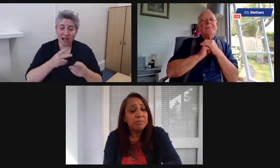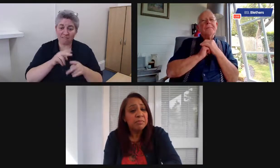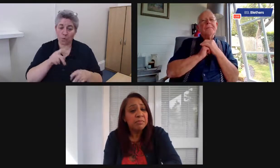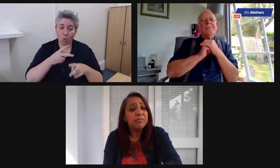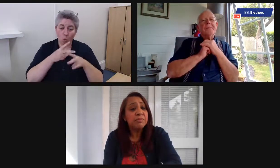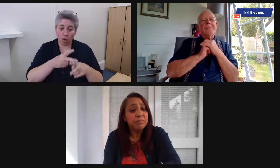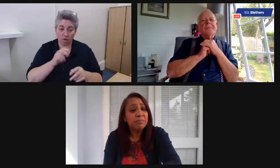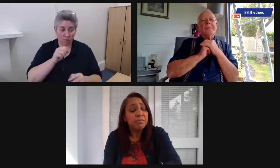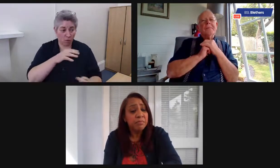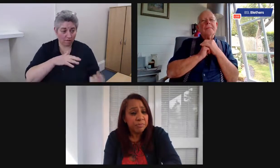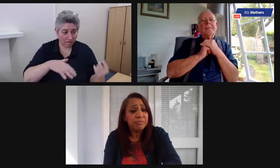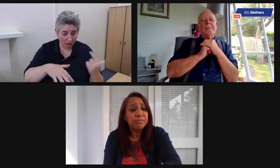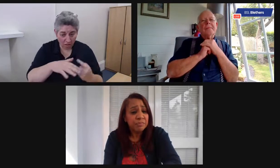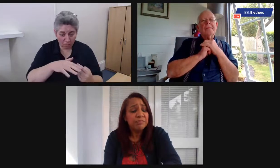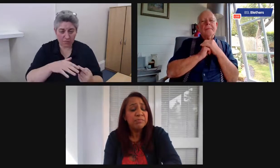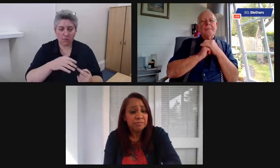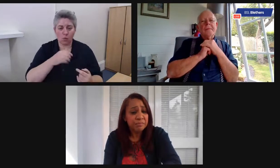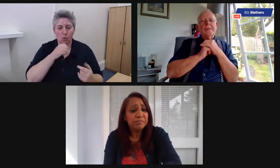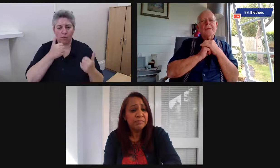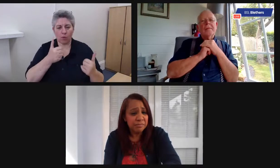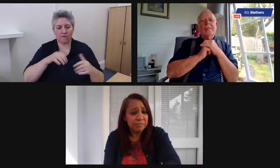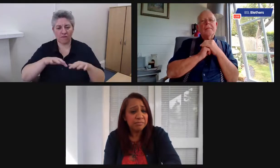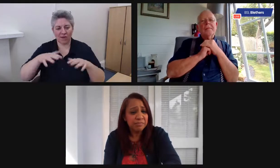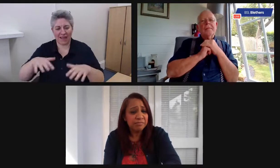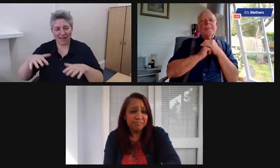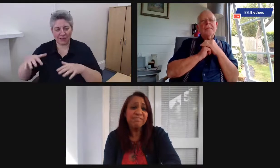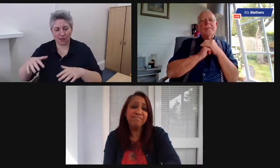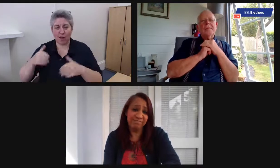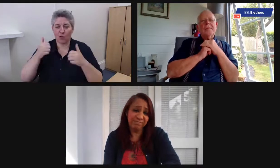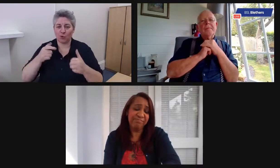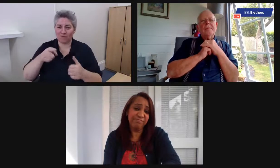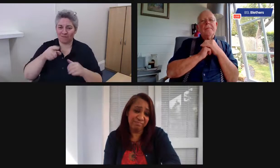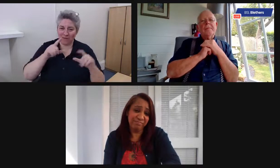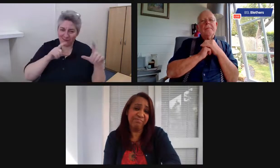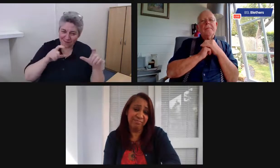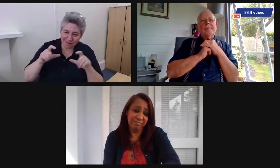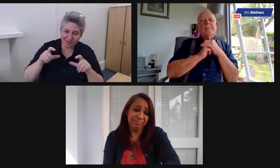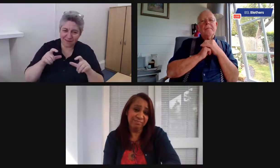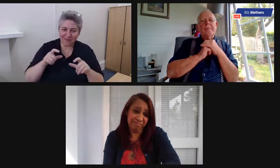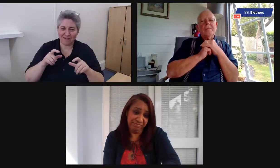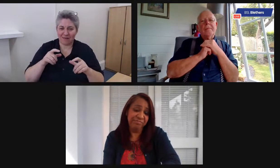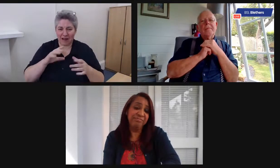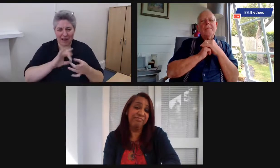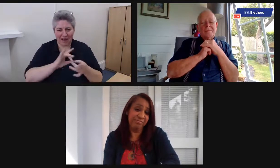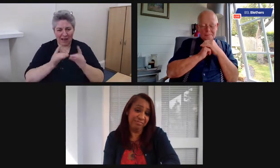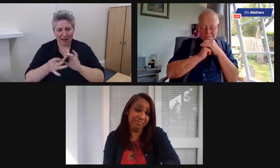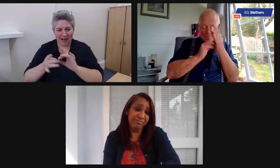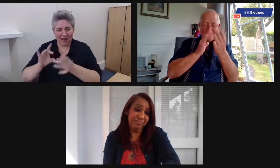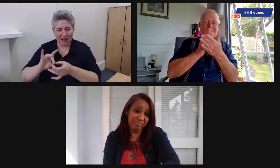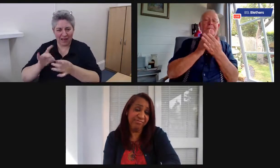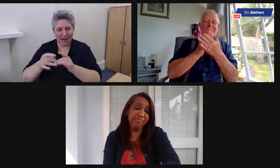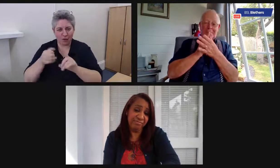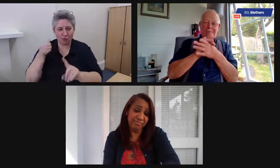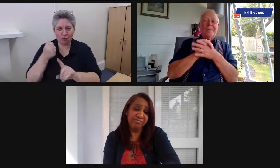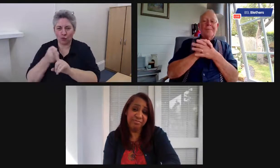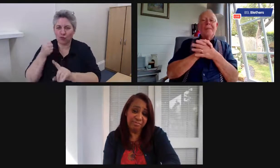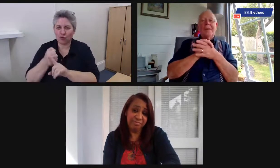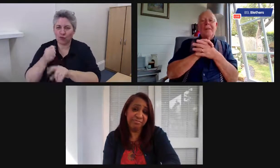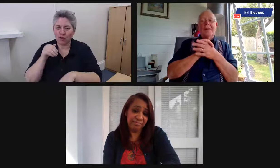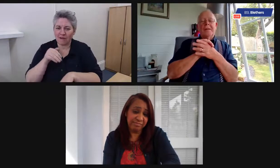was on BSL Blethers, who told me about this, and I learned from her. So that's good to know that our Blethers are